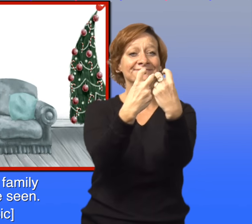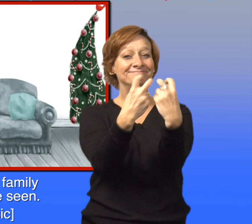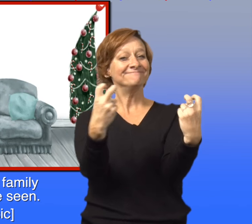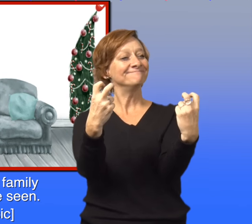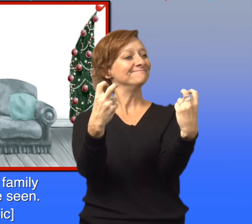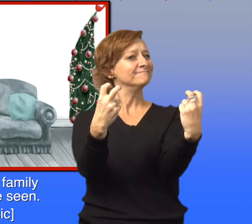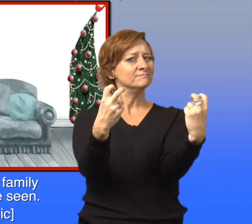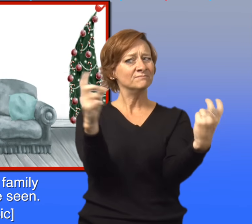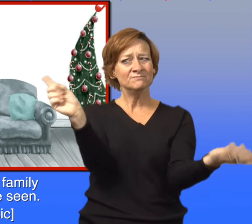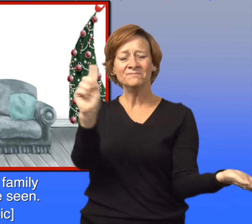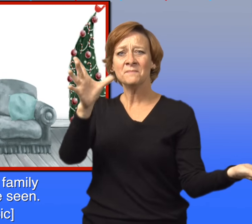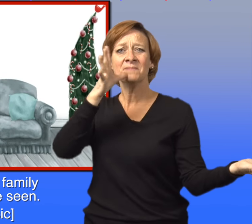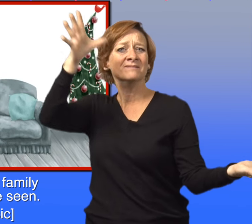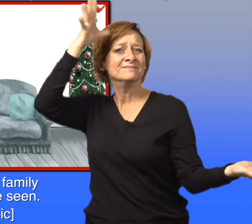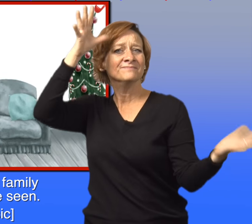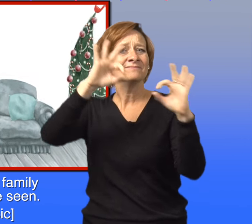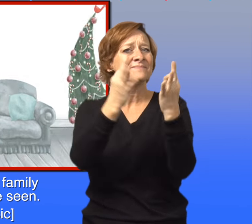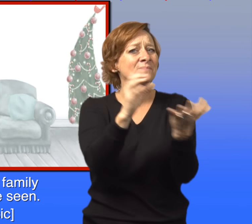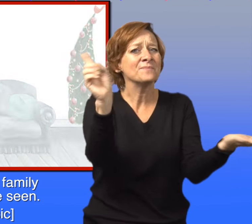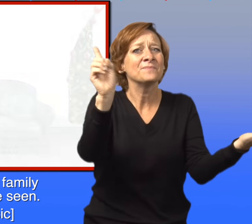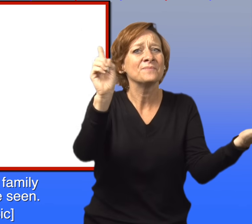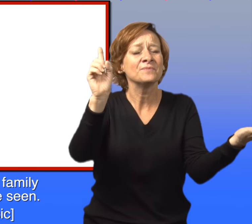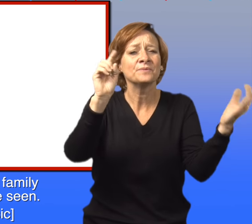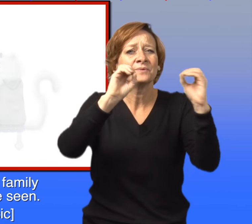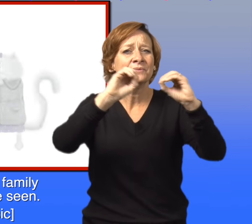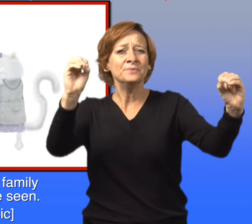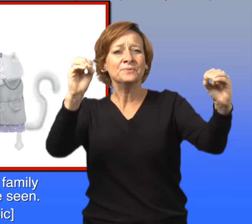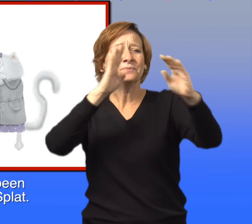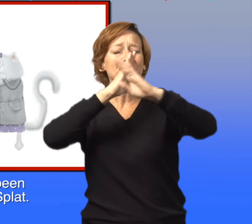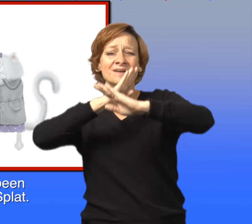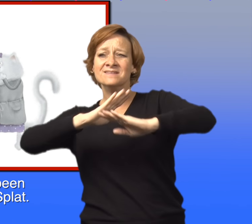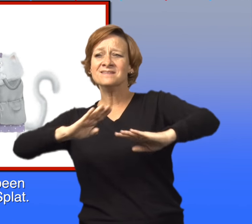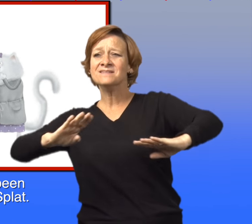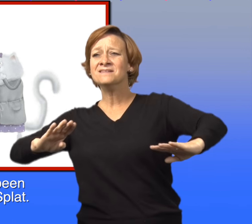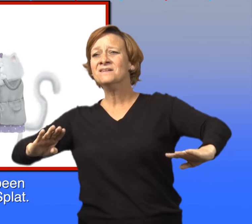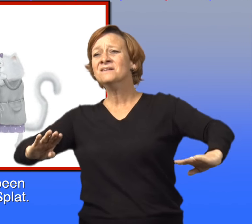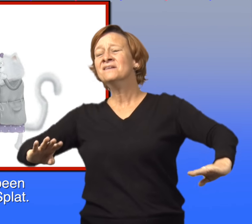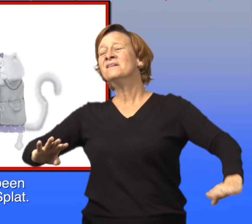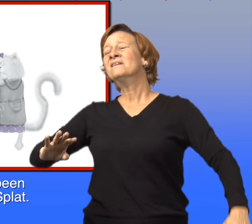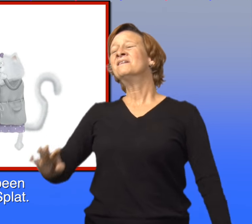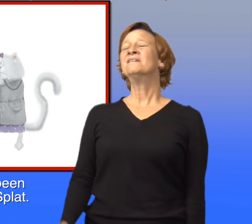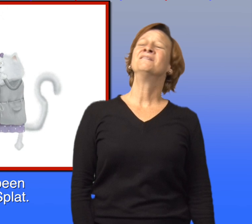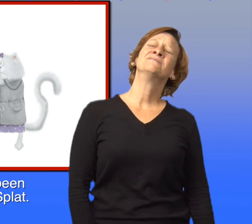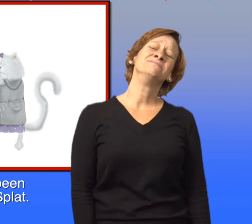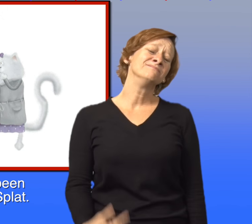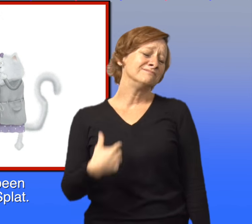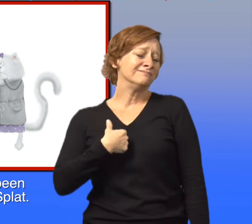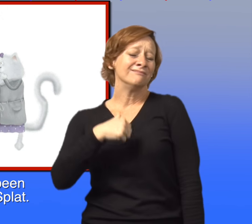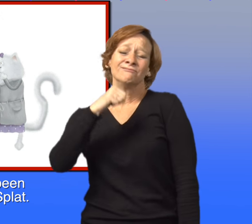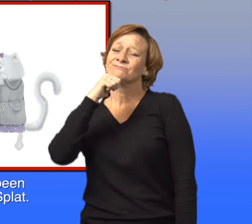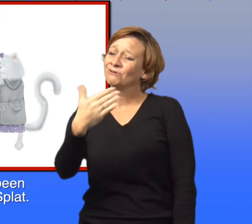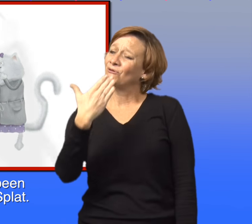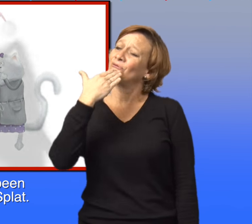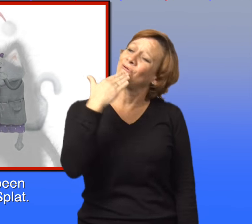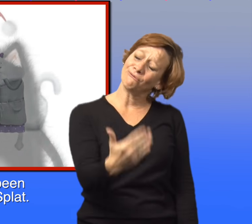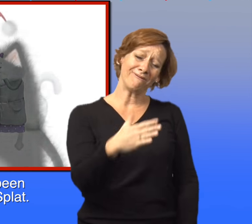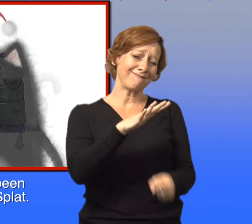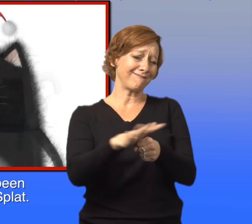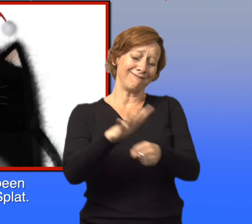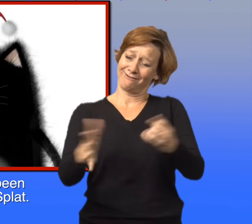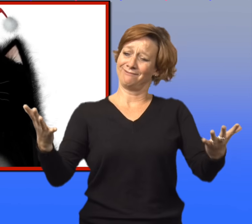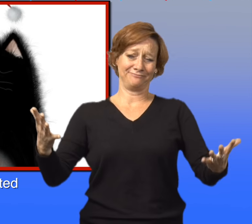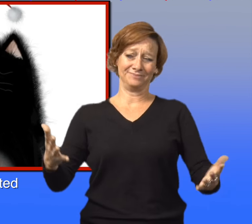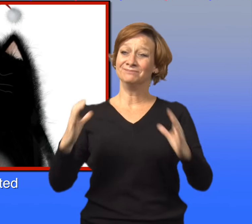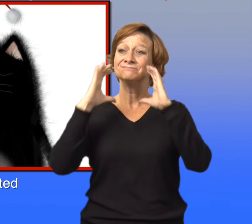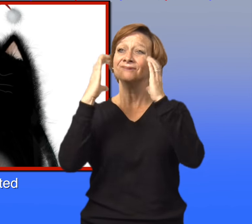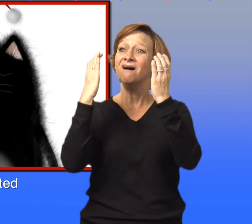rest of his family was nowhere to be seen. Because I haven't been good enough, said Splat.